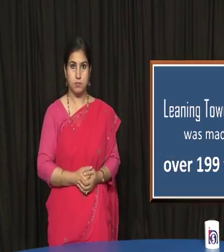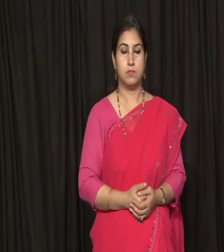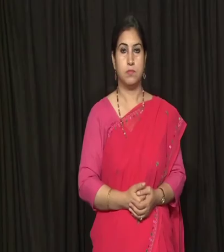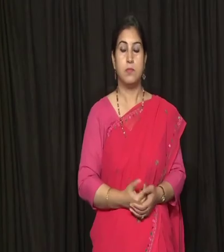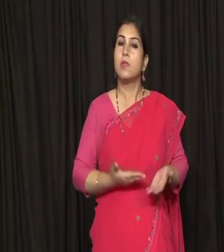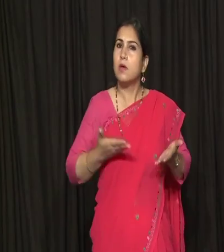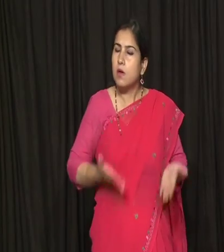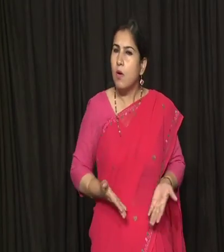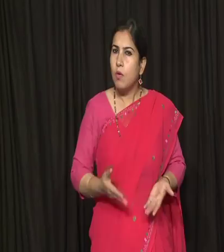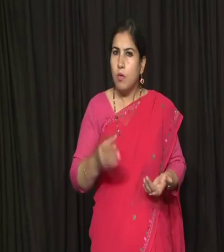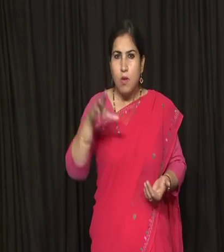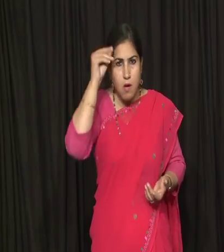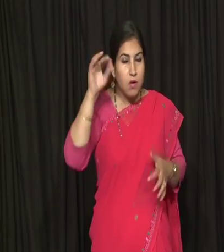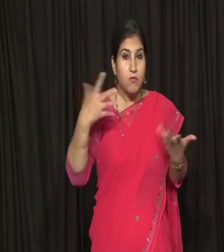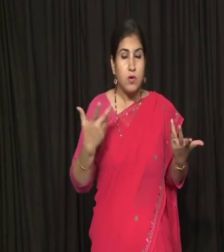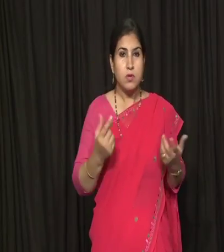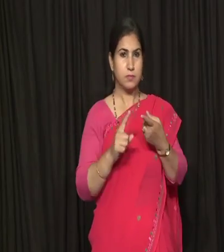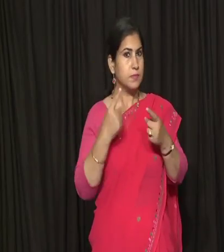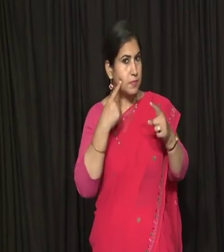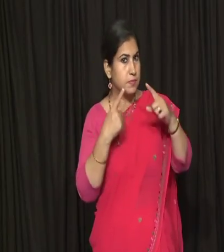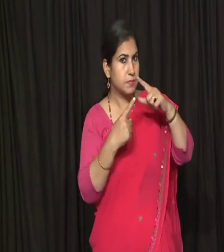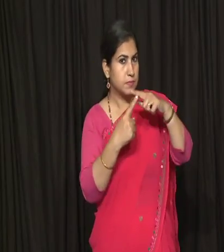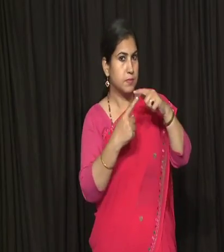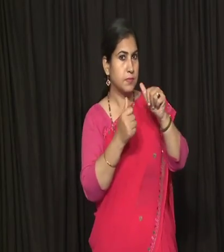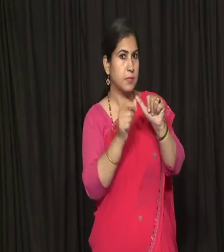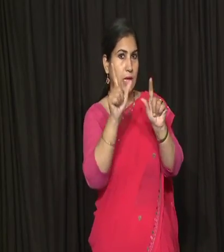Let us now learn about the unification of Italy.